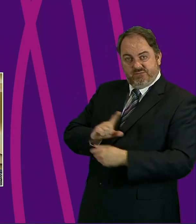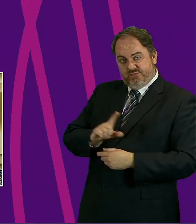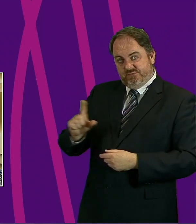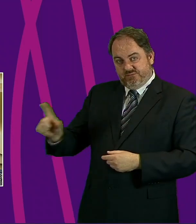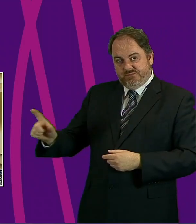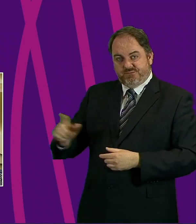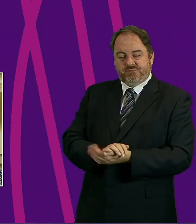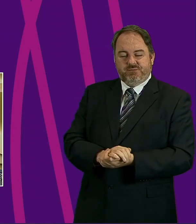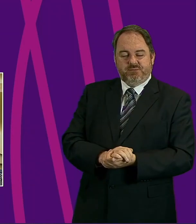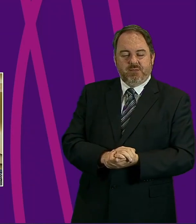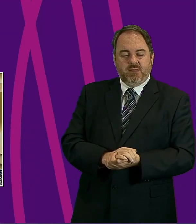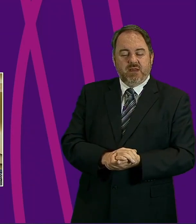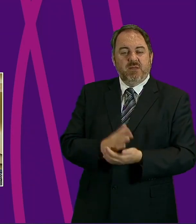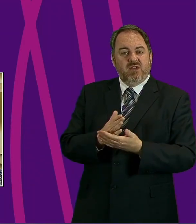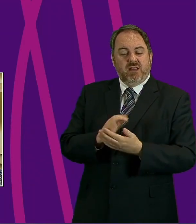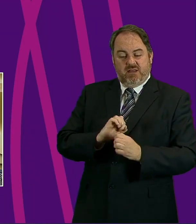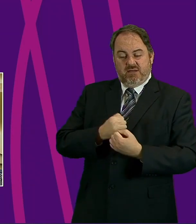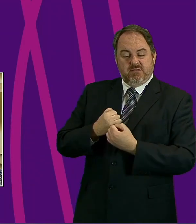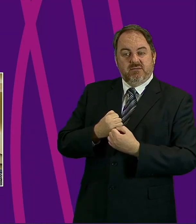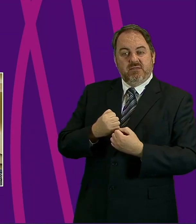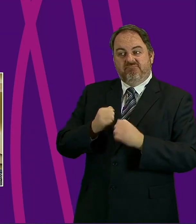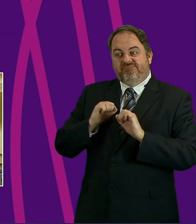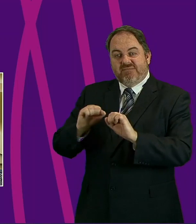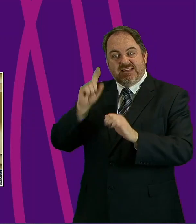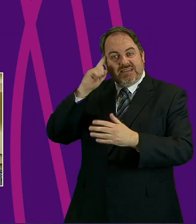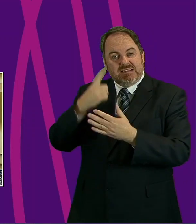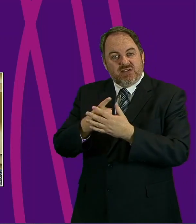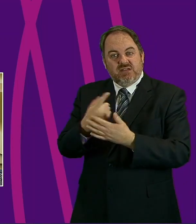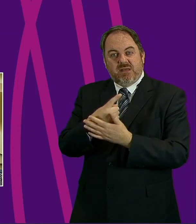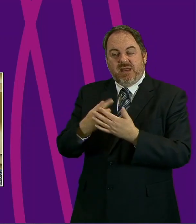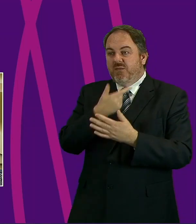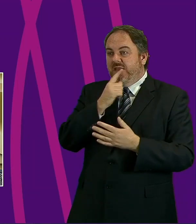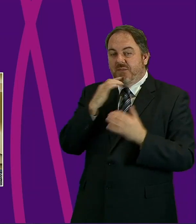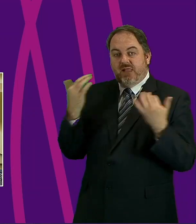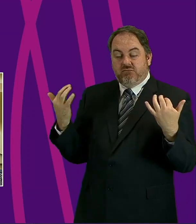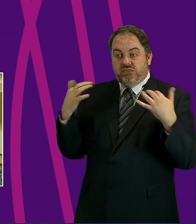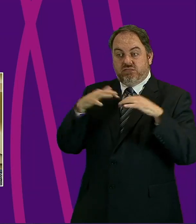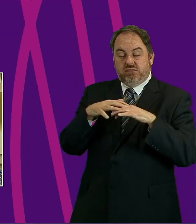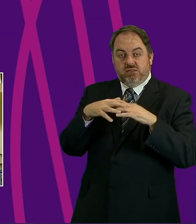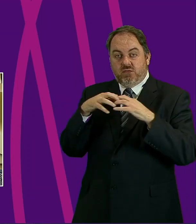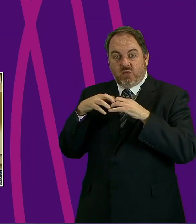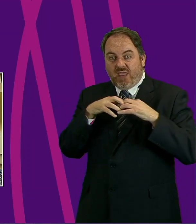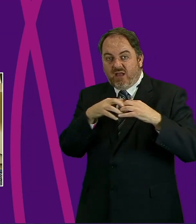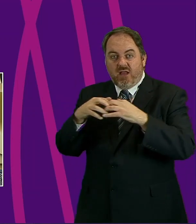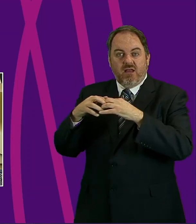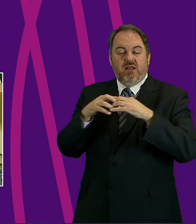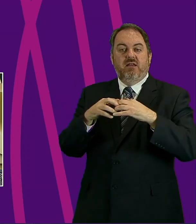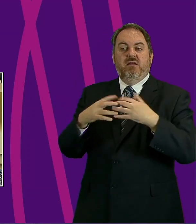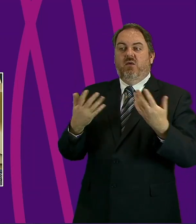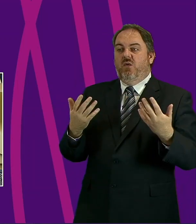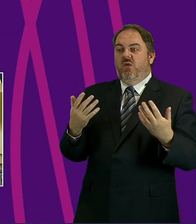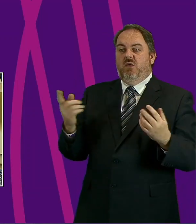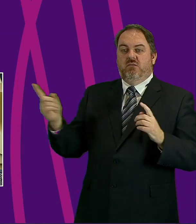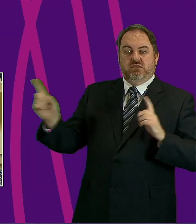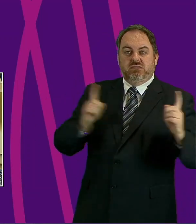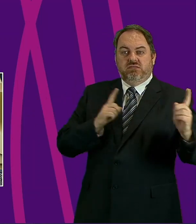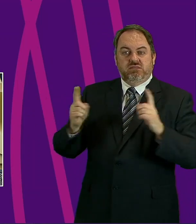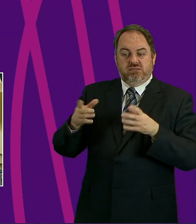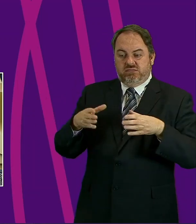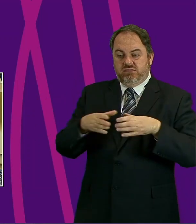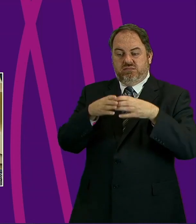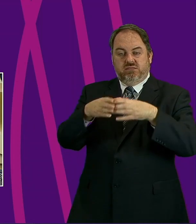that available. But decisions around mass gatherings, decisions around the further restrictions that were put in place were taken